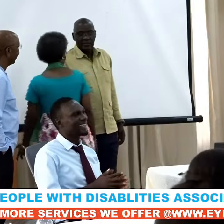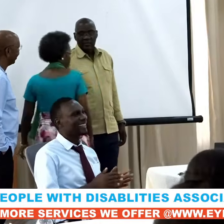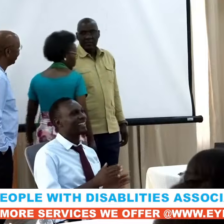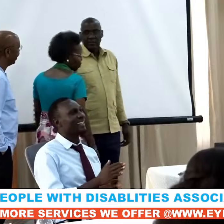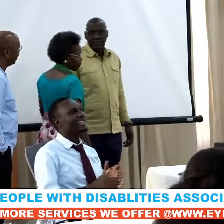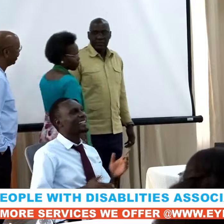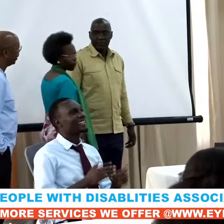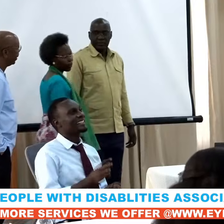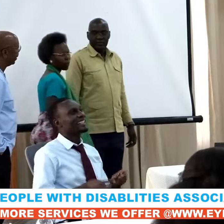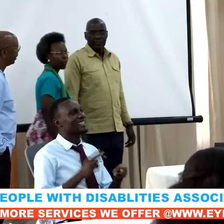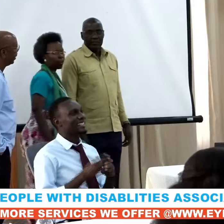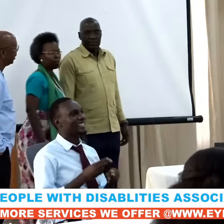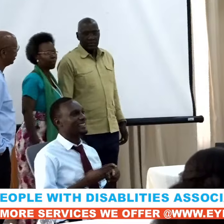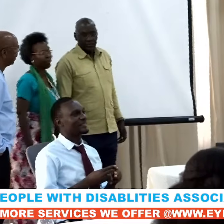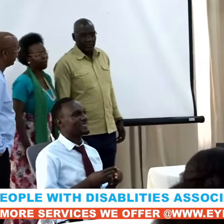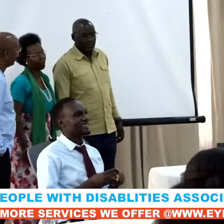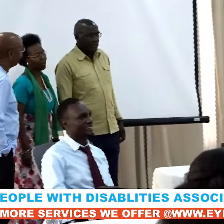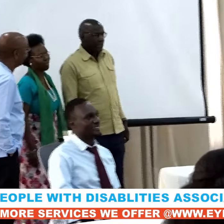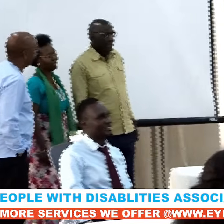No, protocol. Protocol.